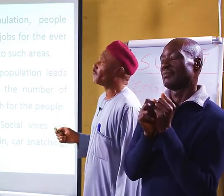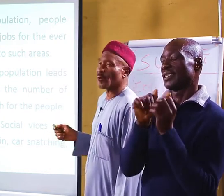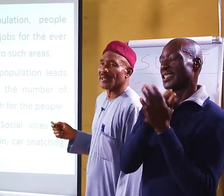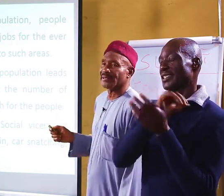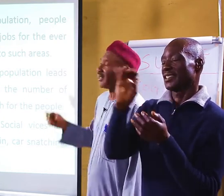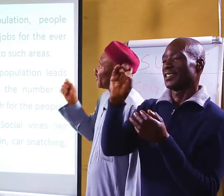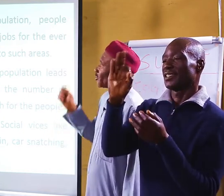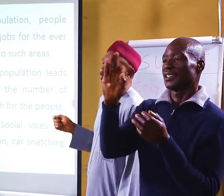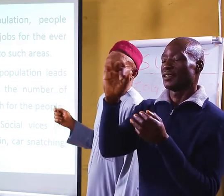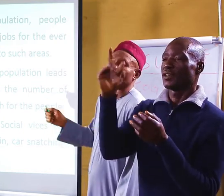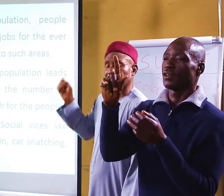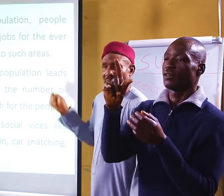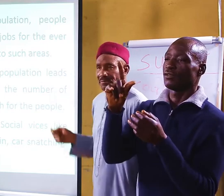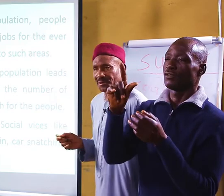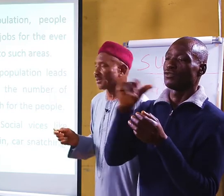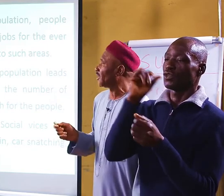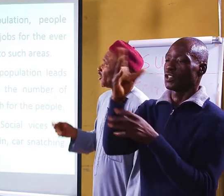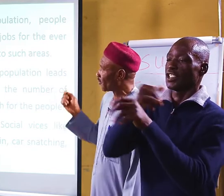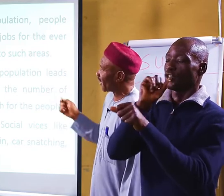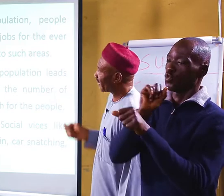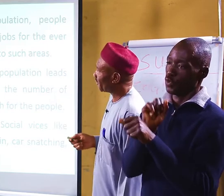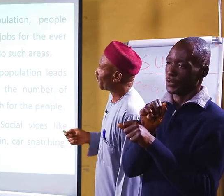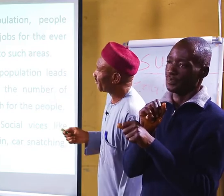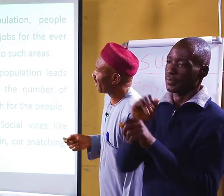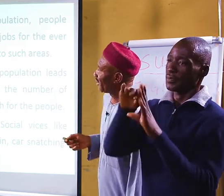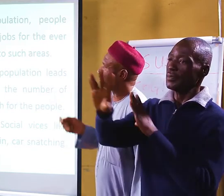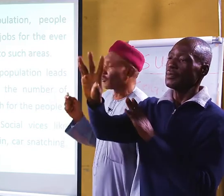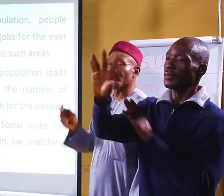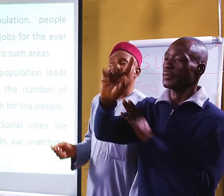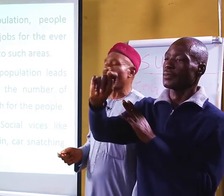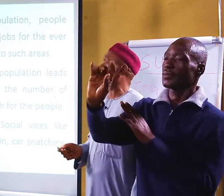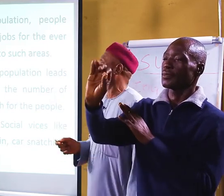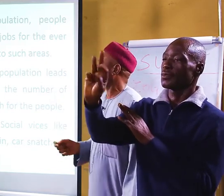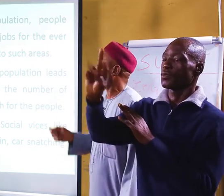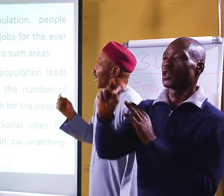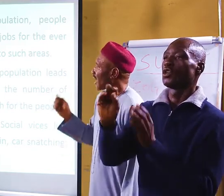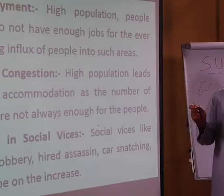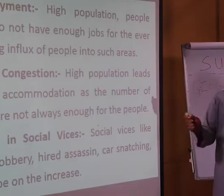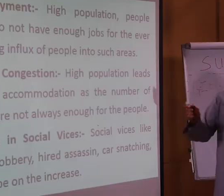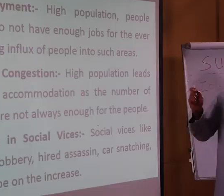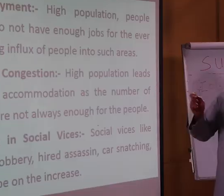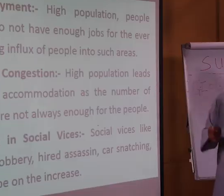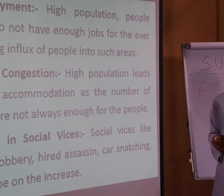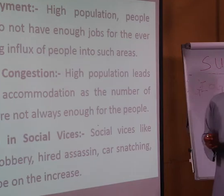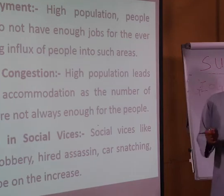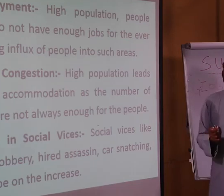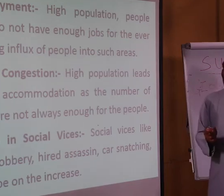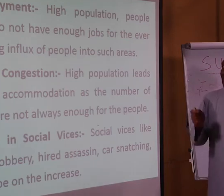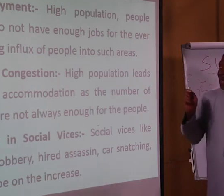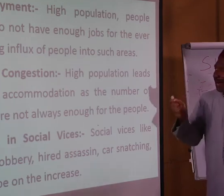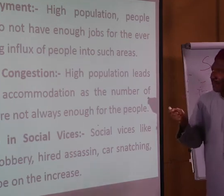of unemployment is one of the problems in urbanization. Number 4, housing